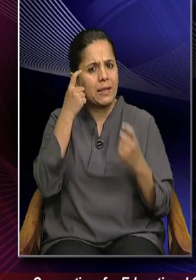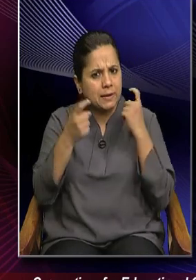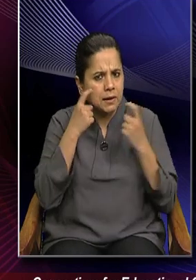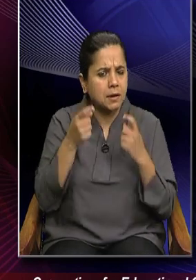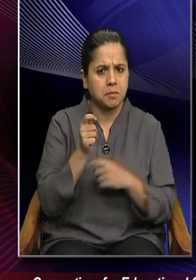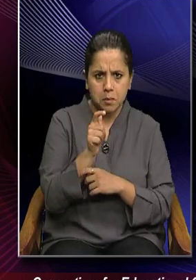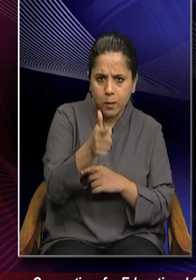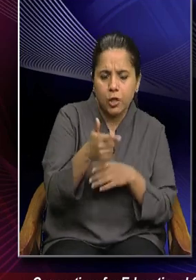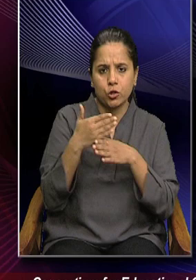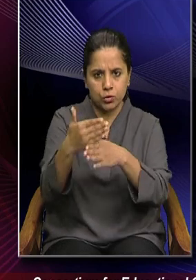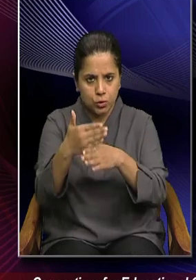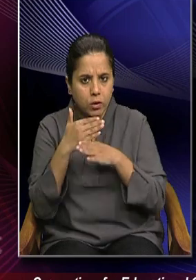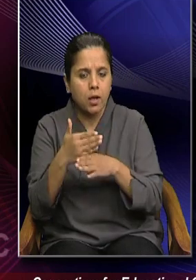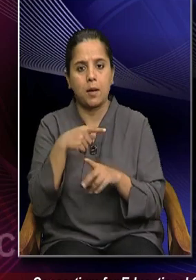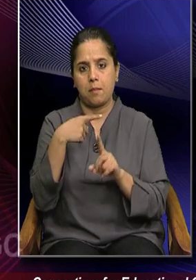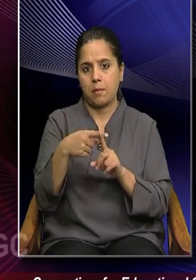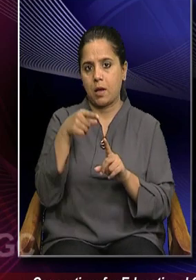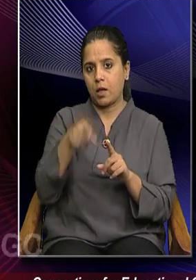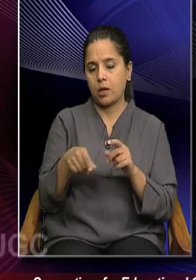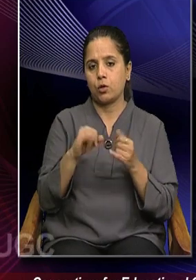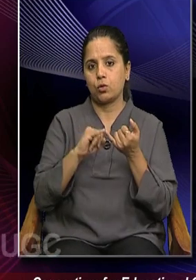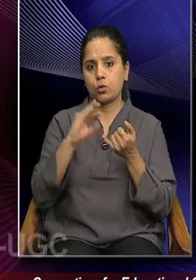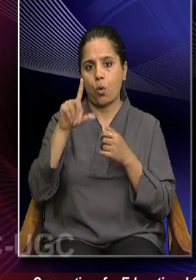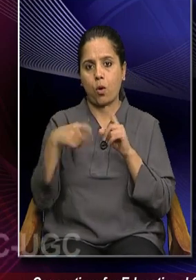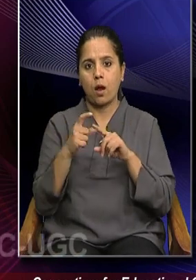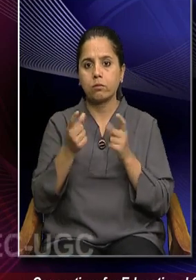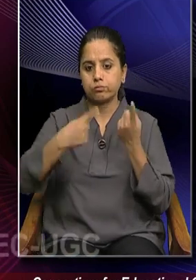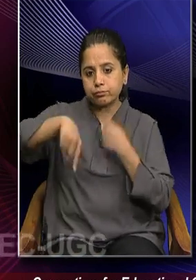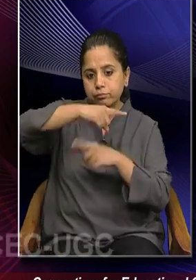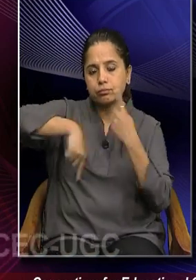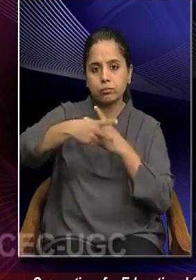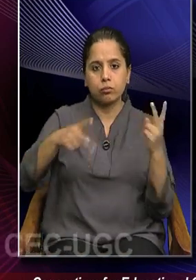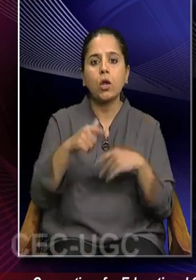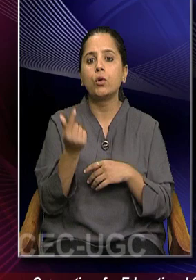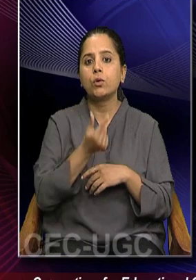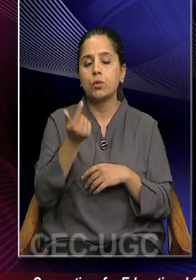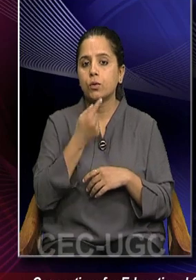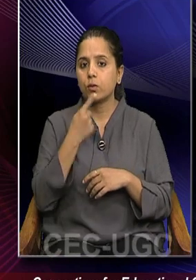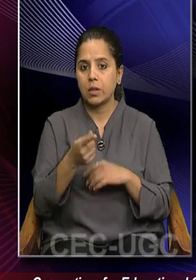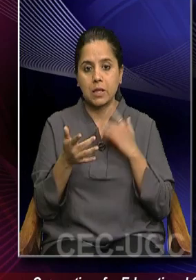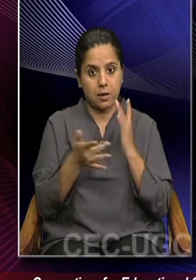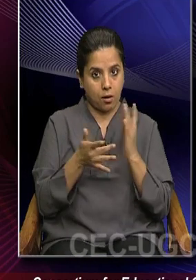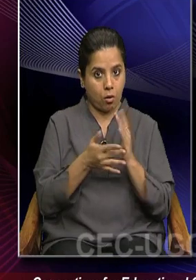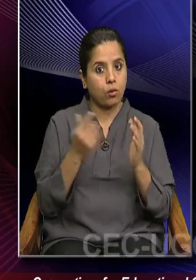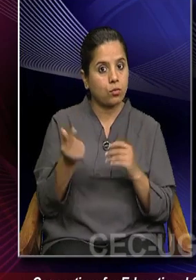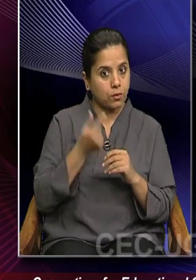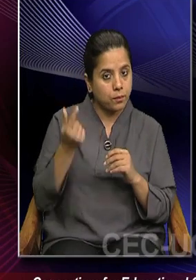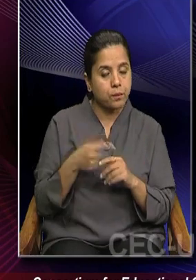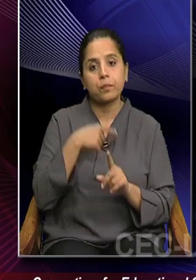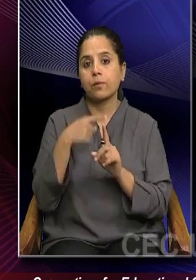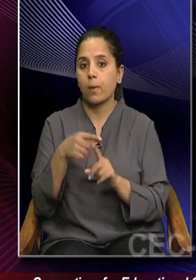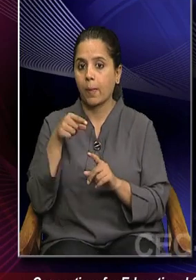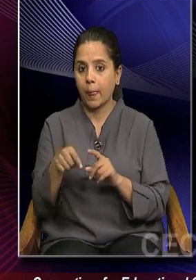pair, share and Socratic circles. The use of technology and